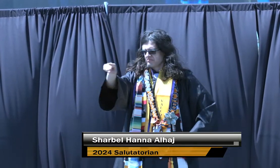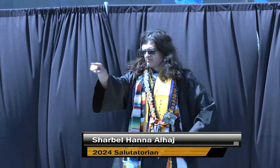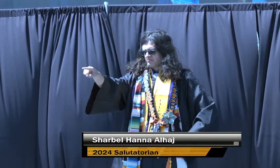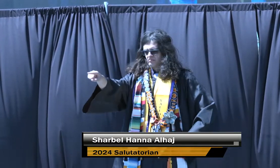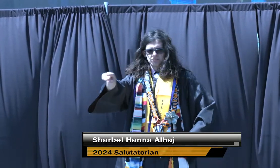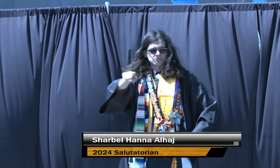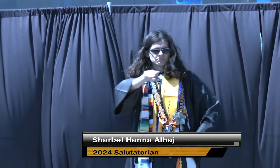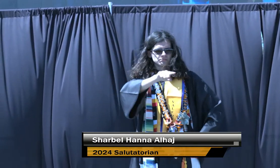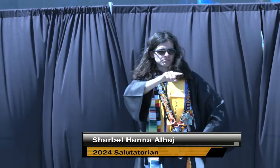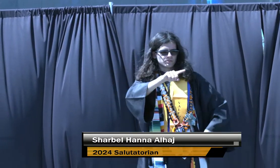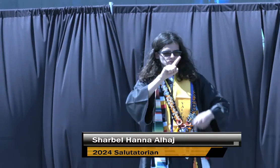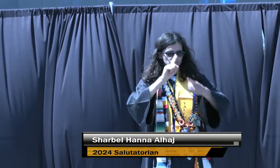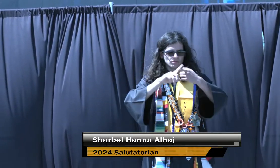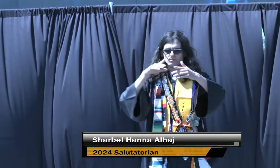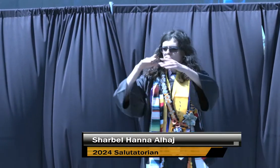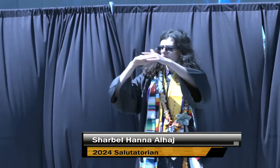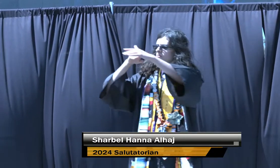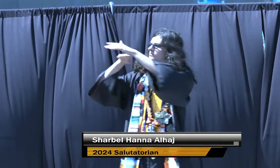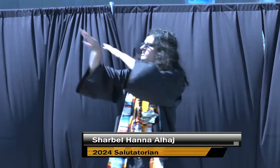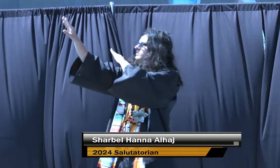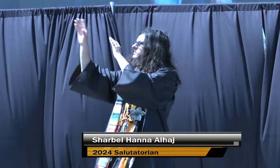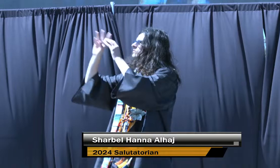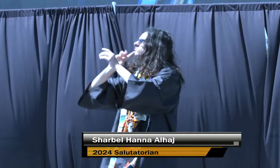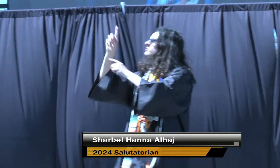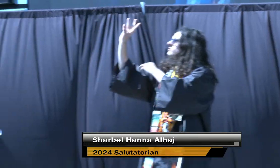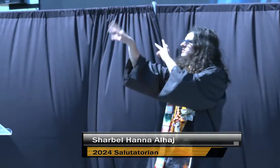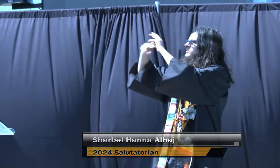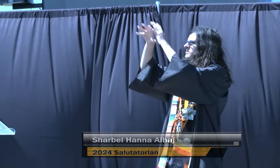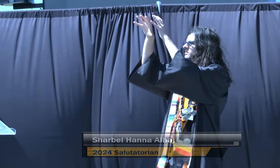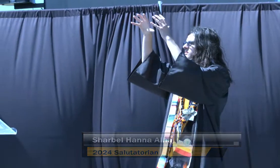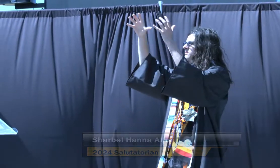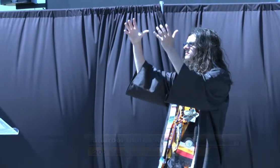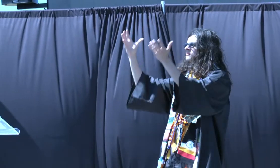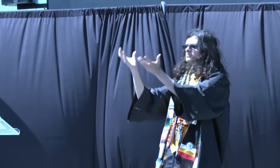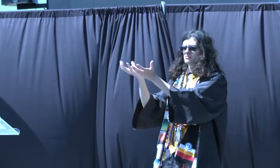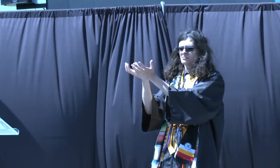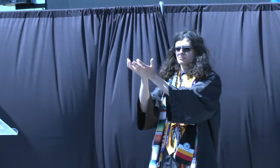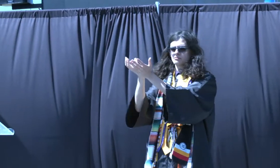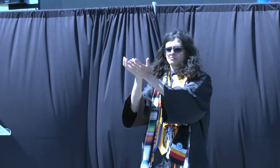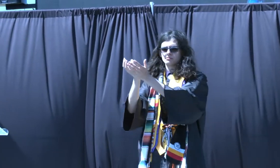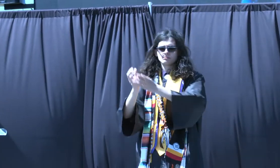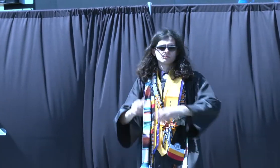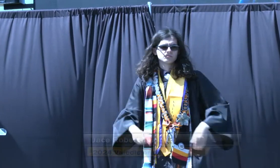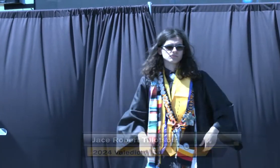I want to share a tip with you seniors. As you enter the real world,